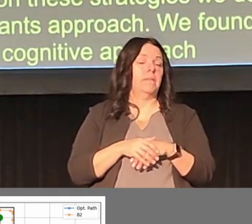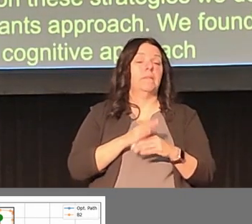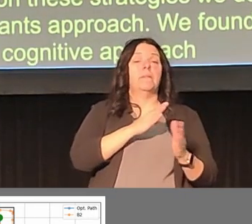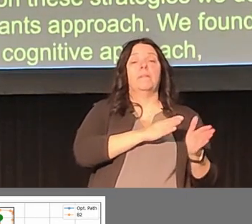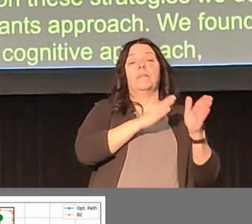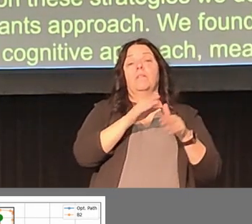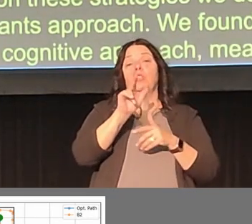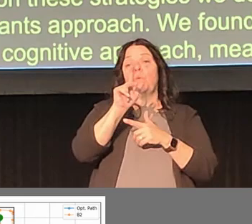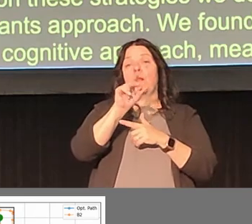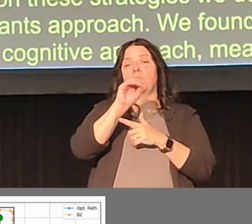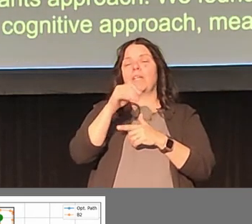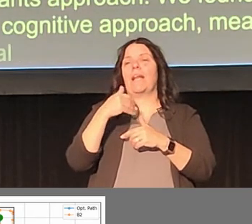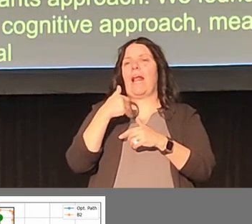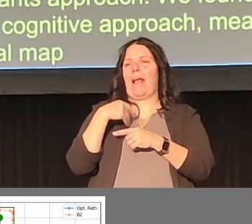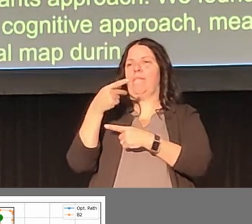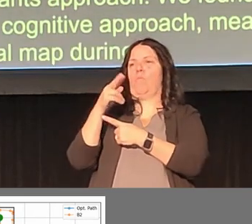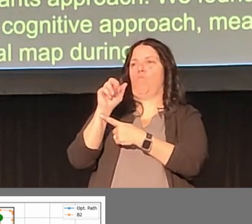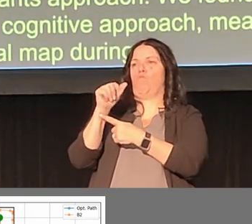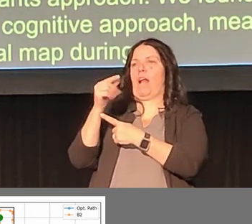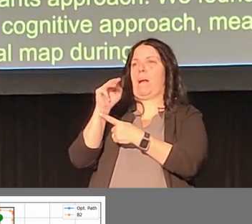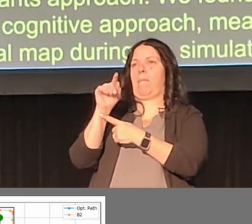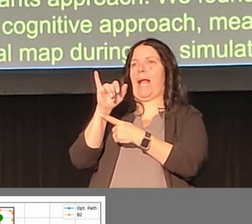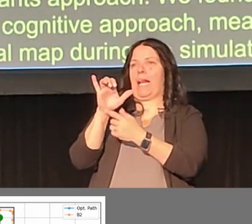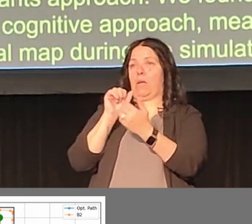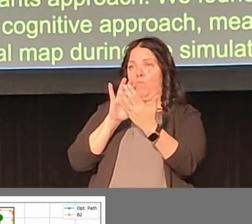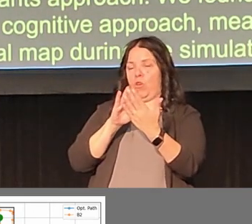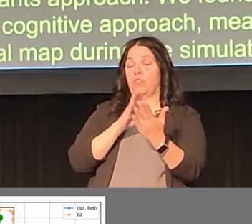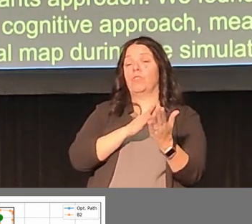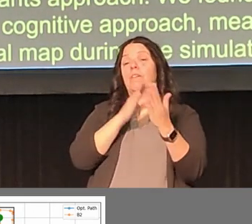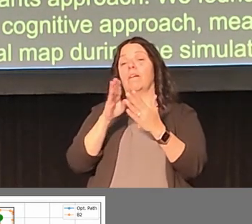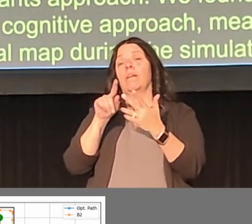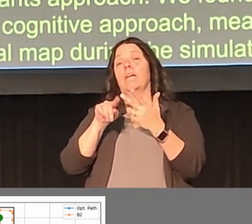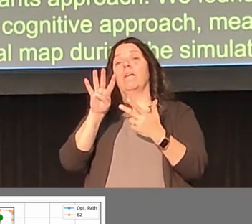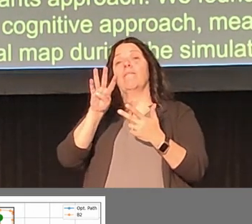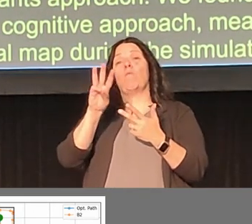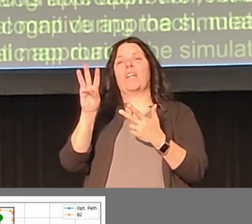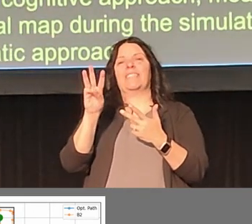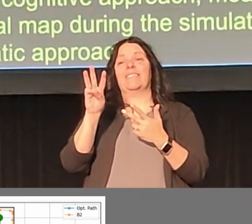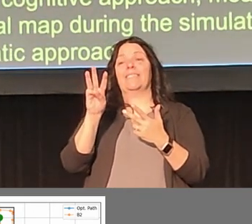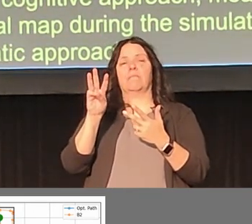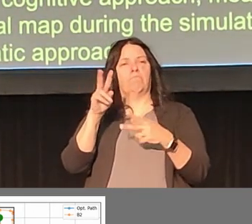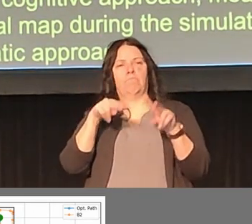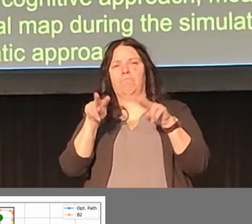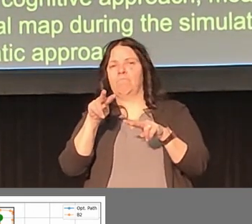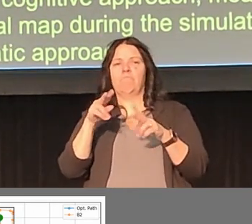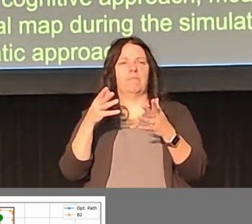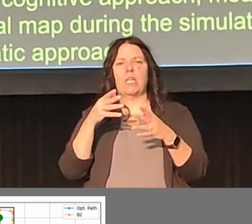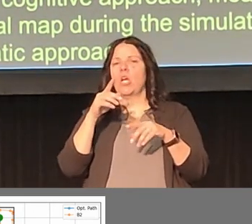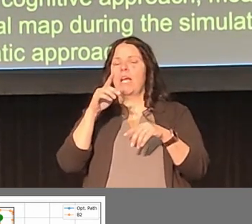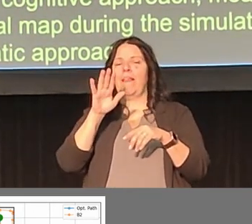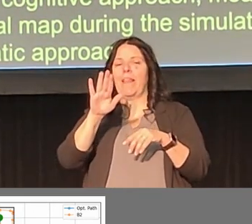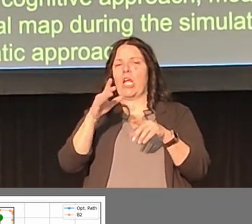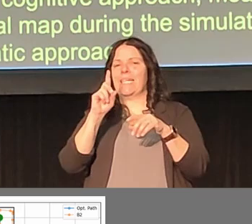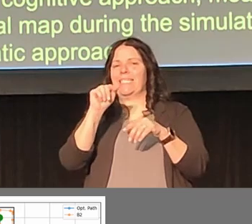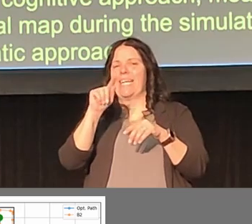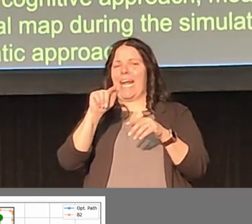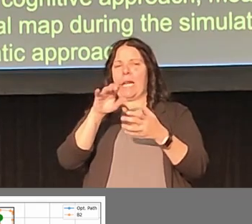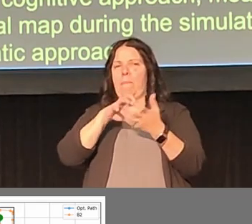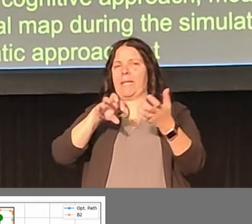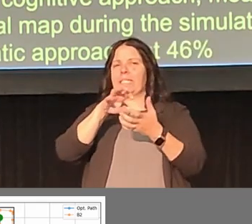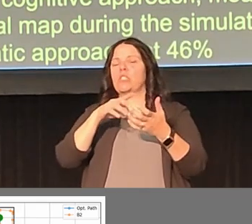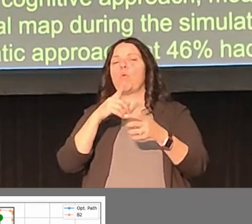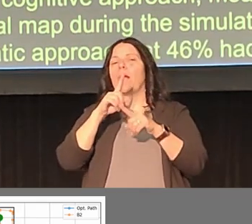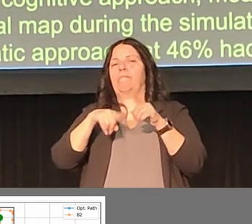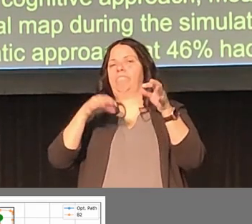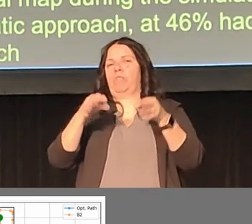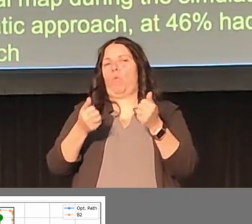23% had a pragmatic approach, and 46% had an inconclusive approach due to conflicting data.